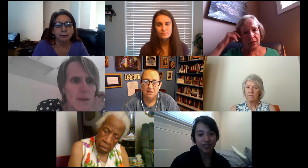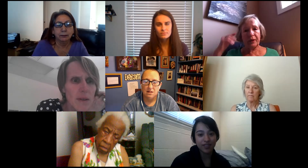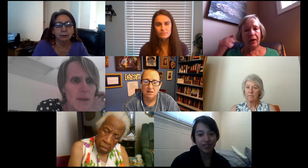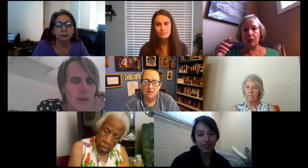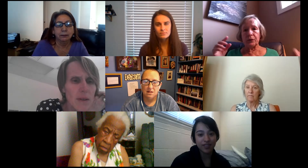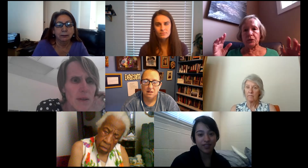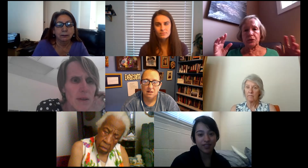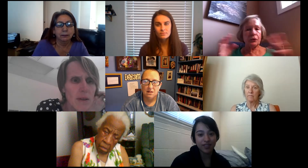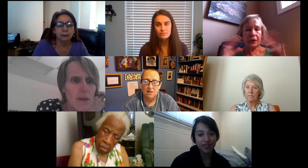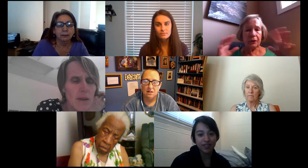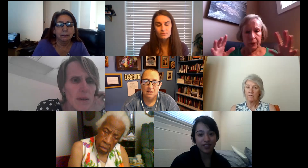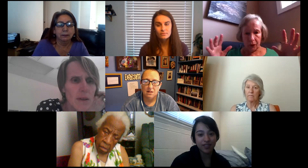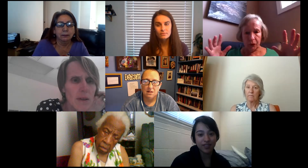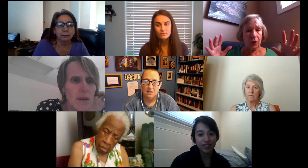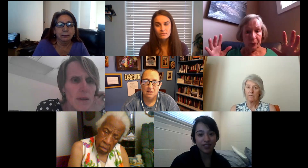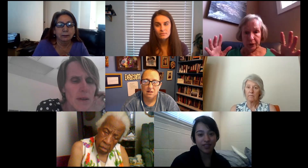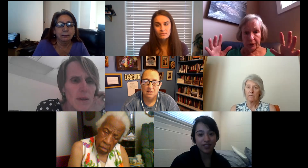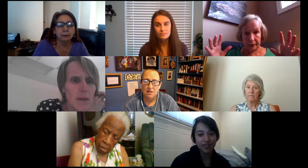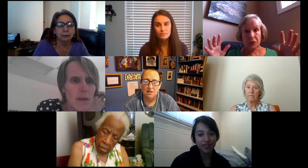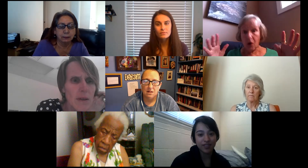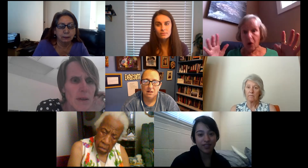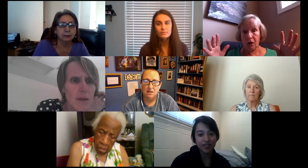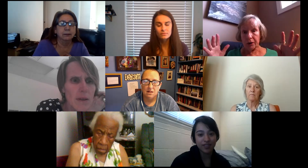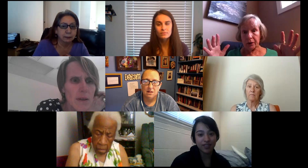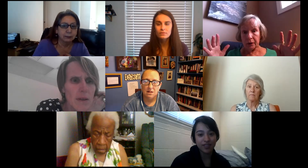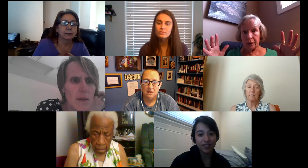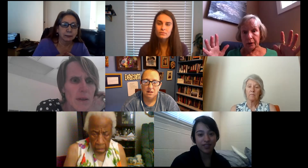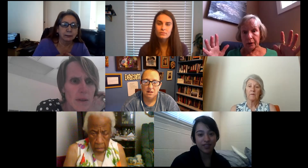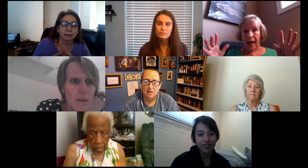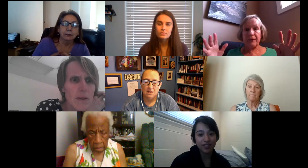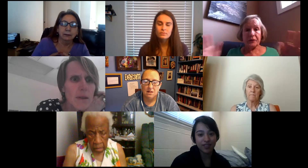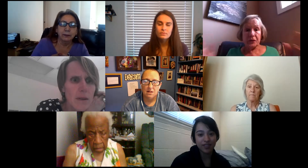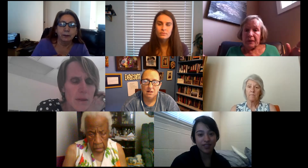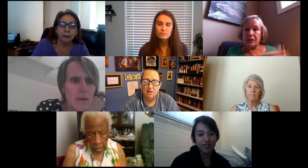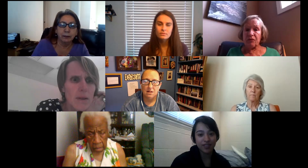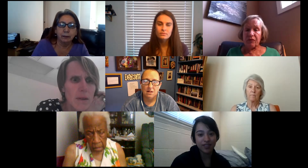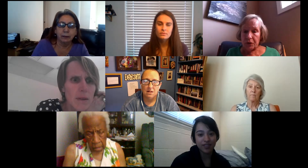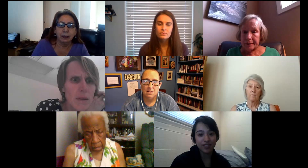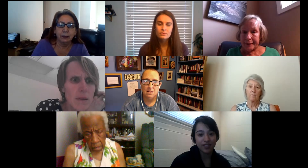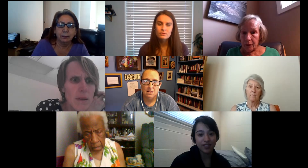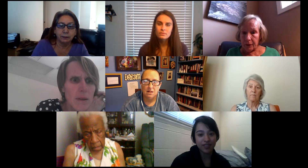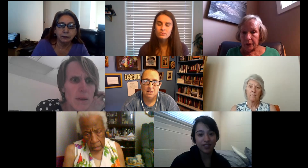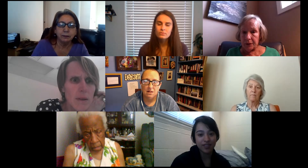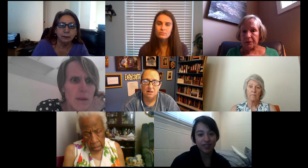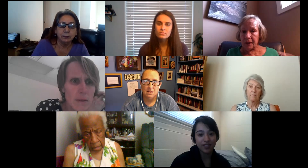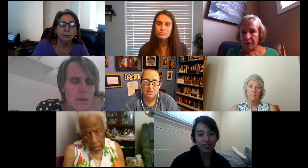other words, your normal hearing is gone. And that to me is very scary to think of having